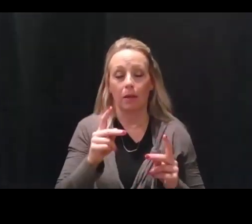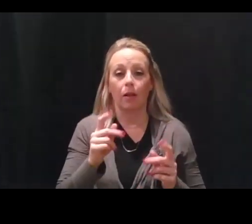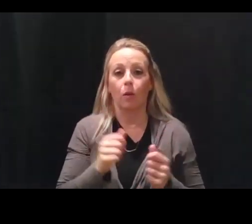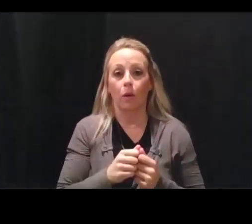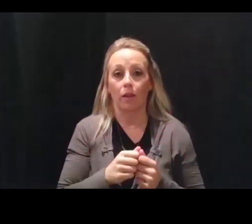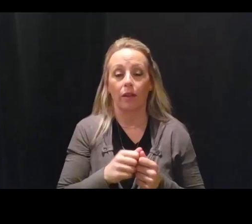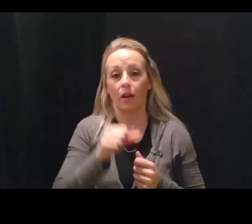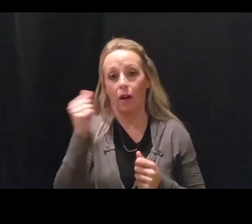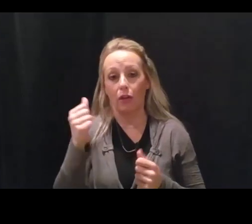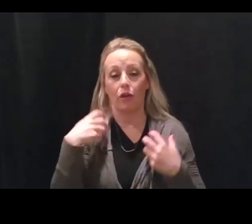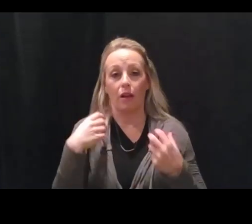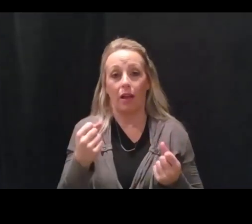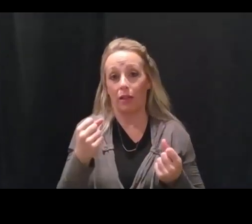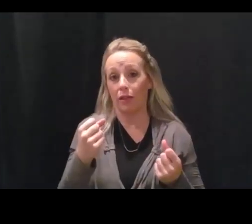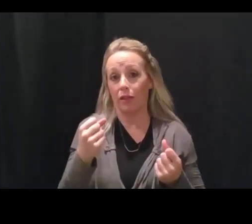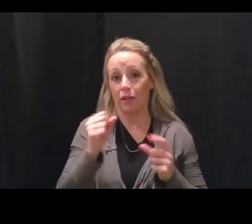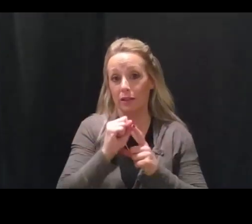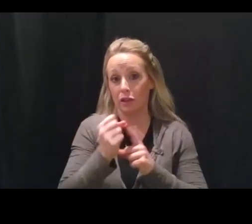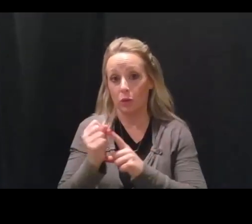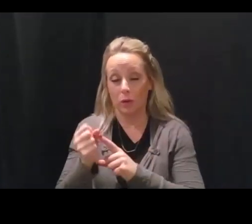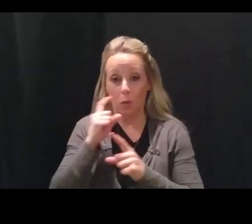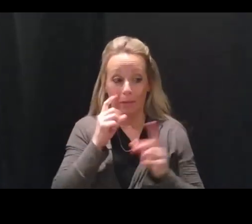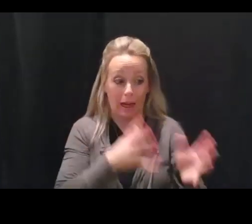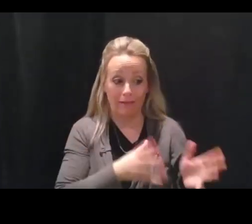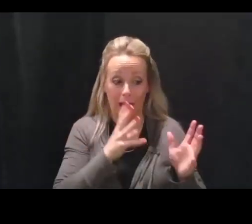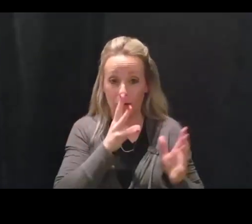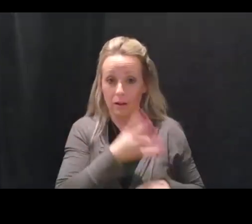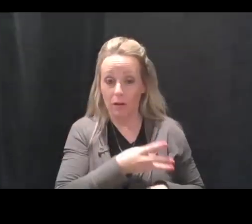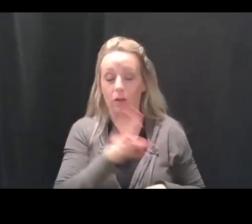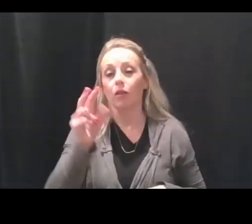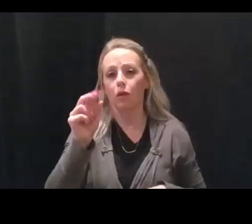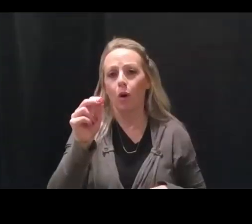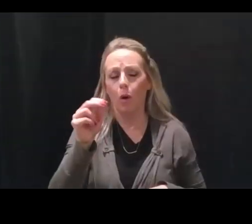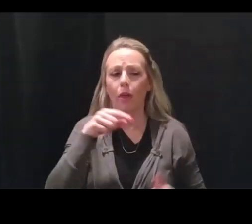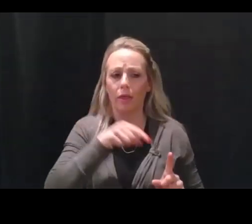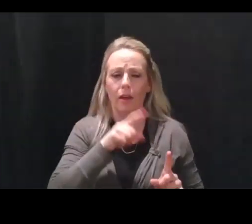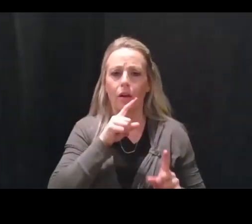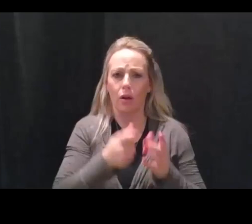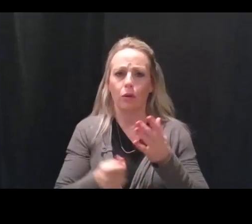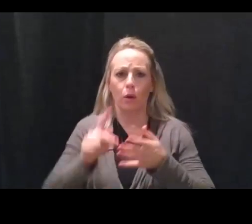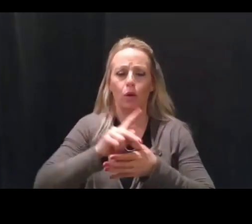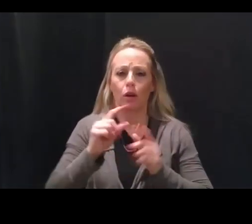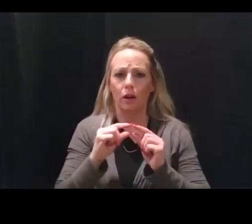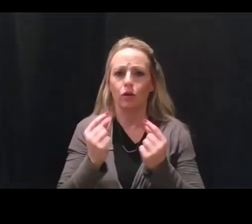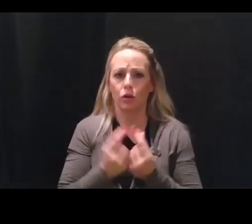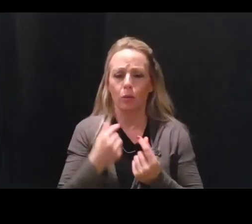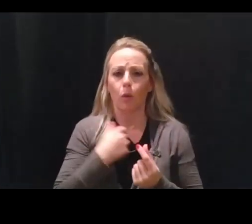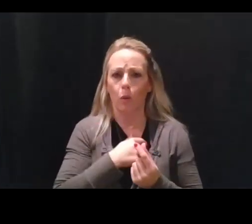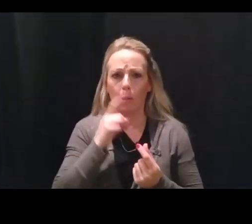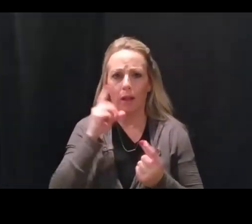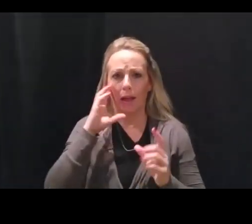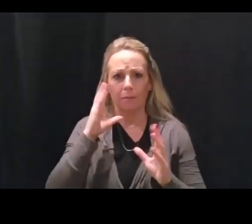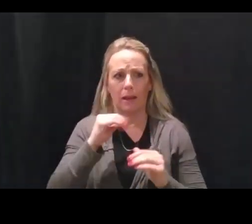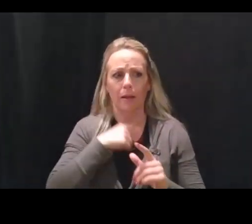many critical workforce sectors will be left out. They are identified as priority groups, and we expect them to be